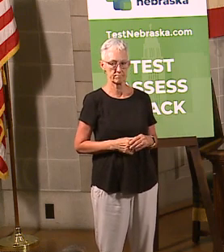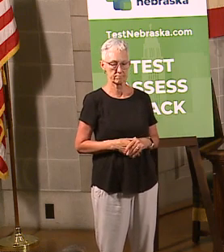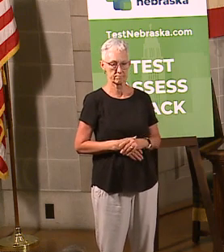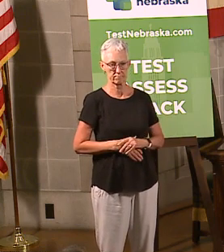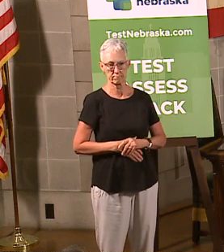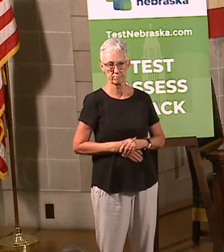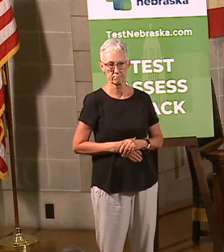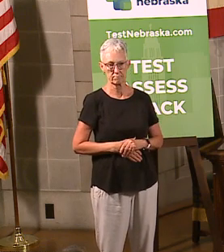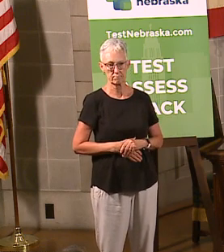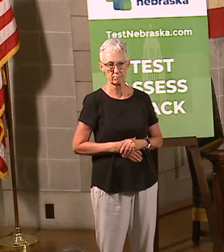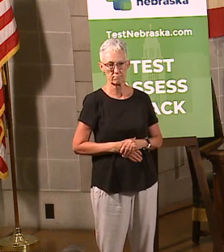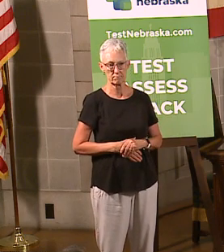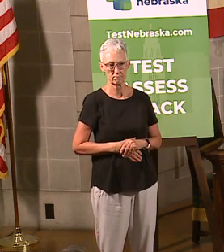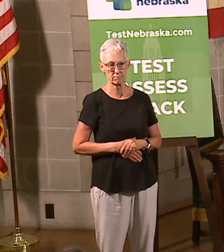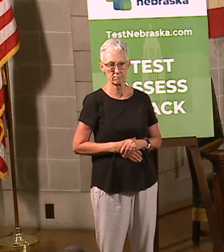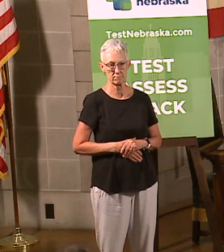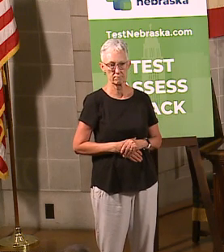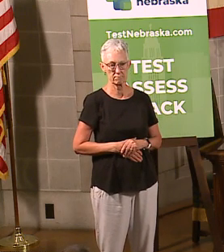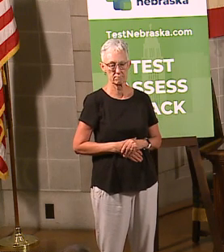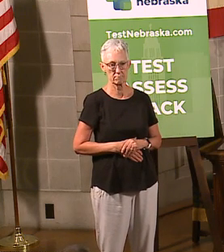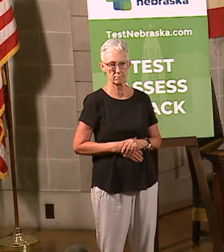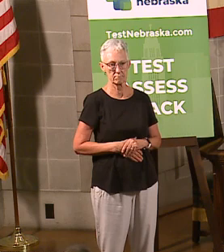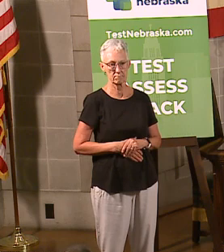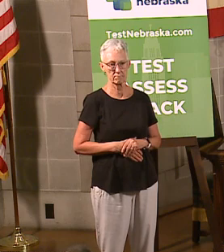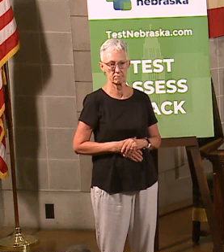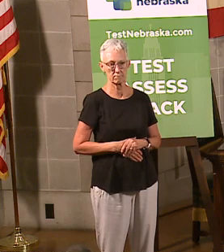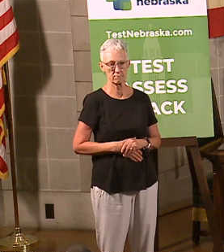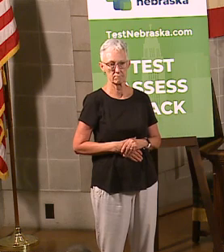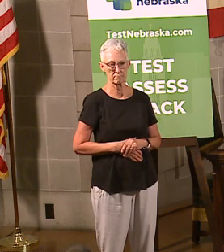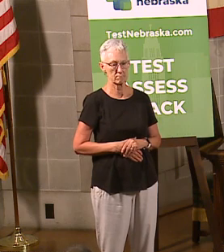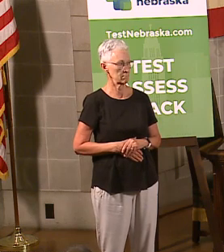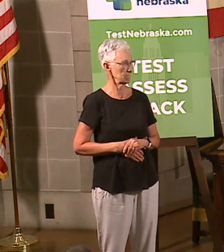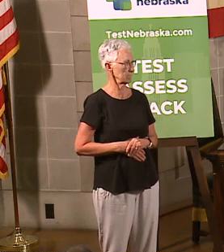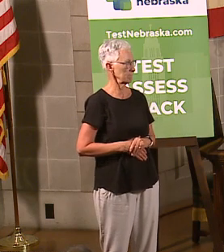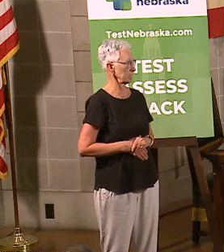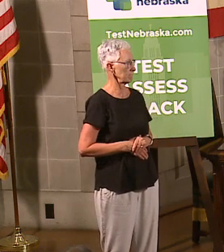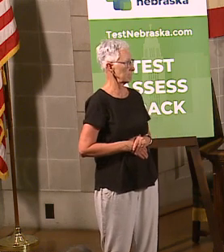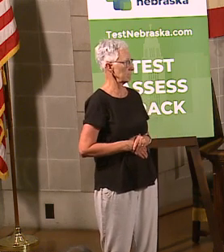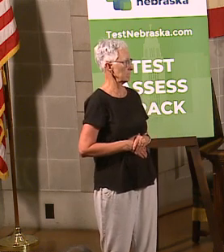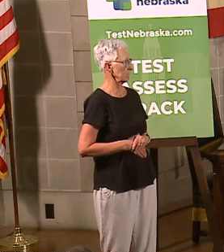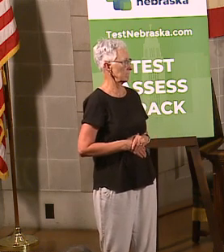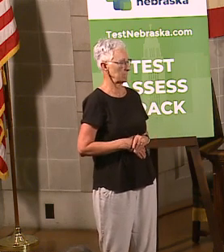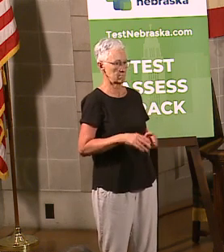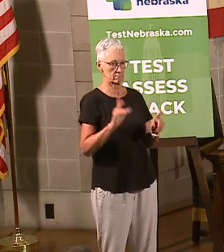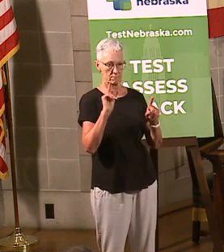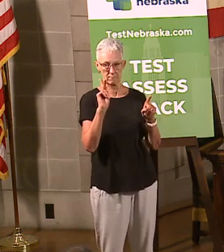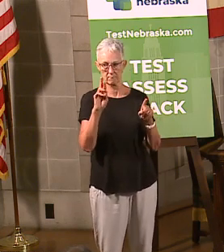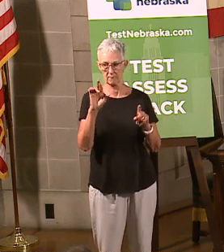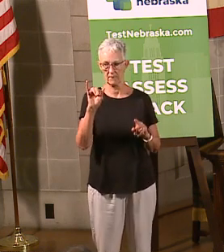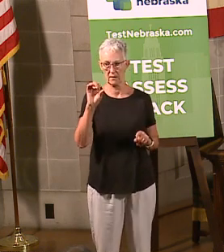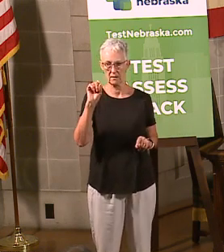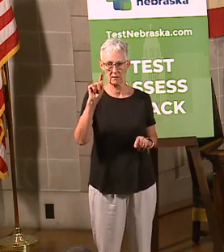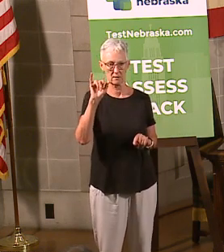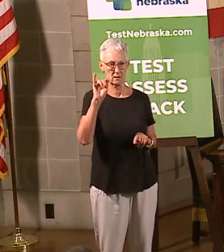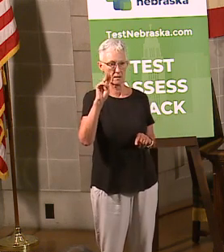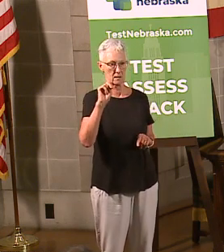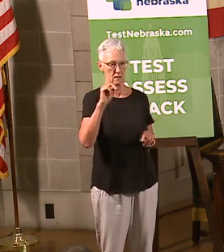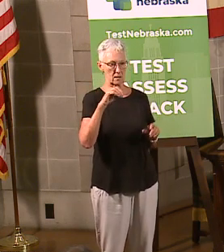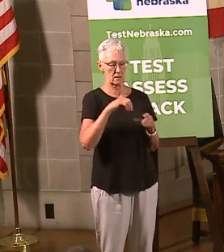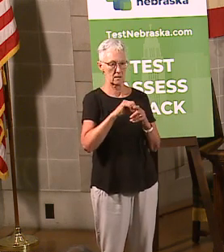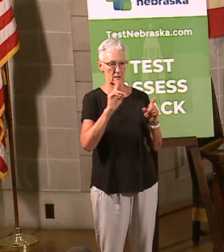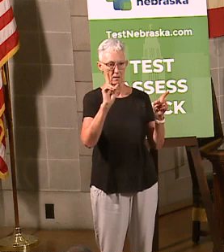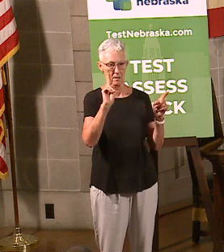can clarify the rules for bars in Douglas County. Are people allowed to set up bar shops? Kristen in KPTM wants to know